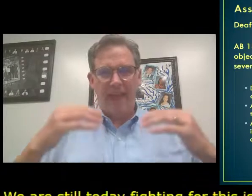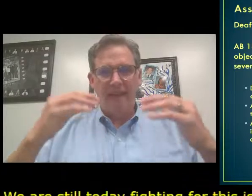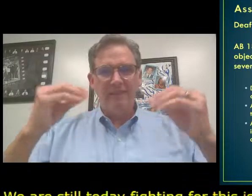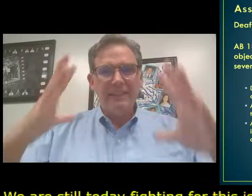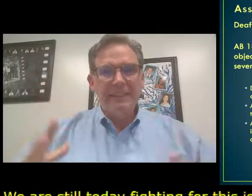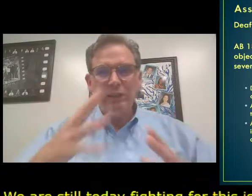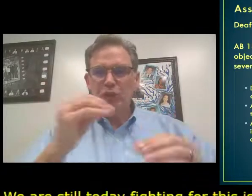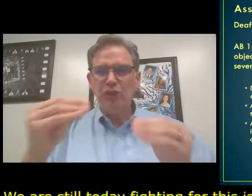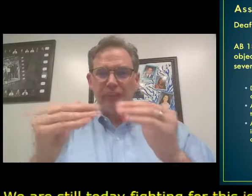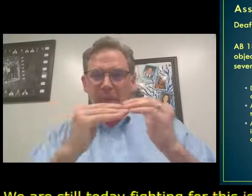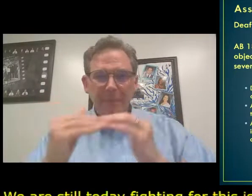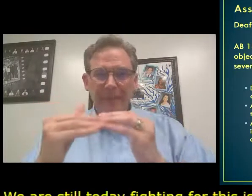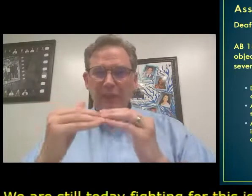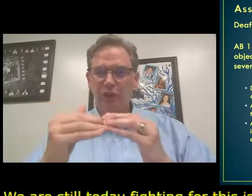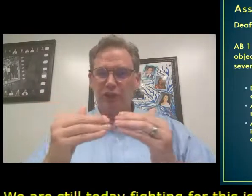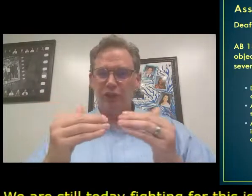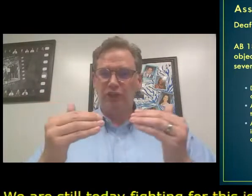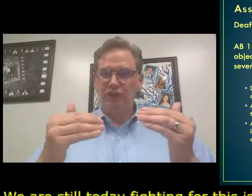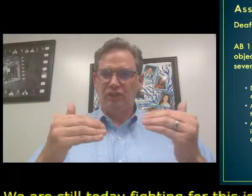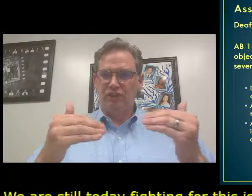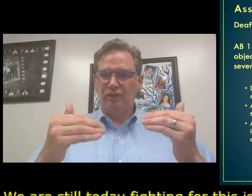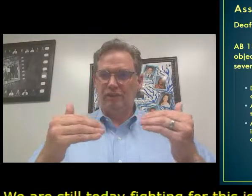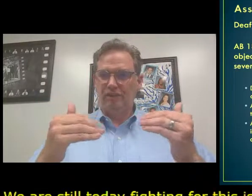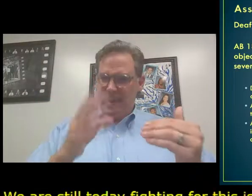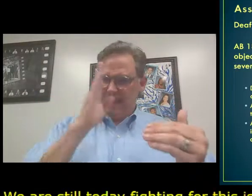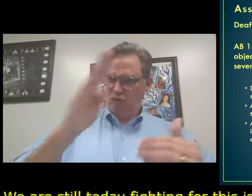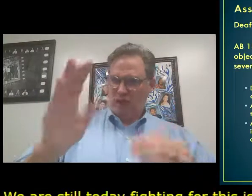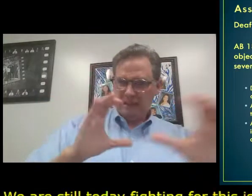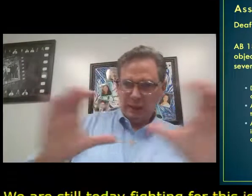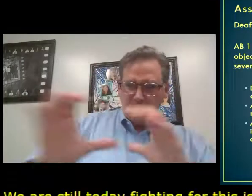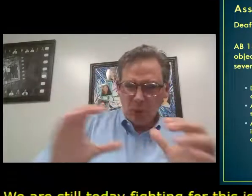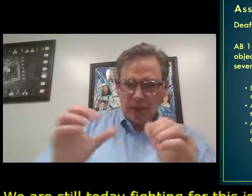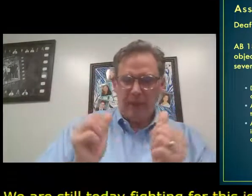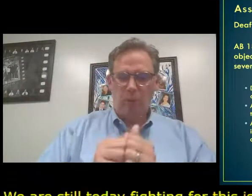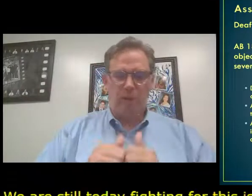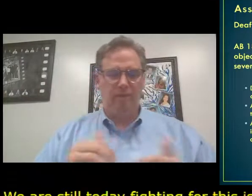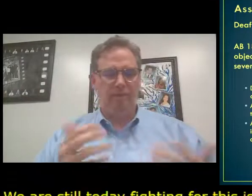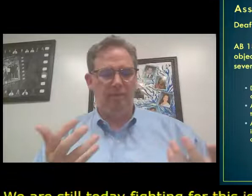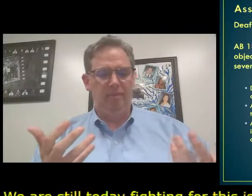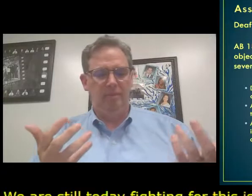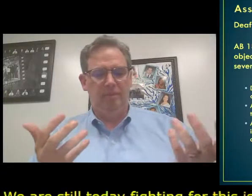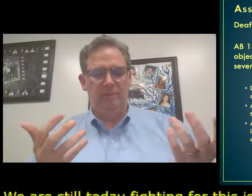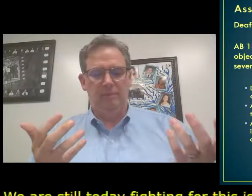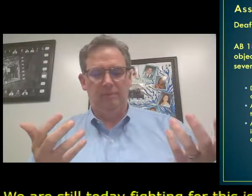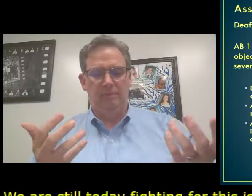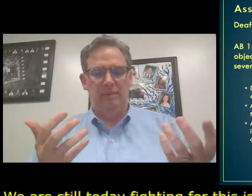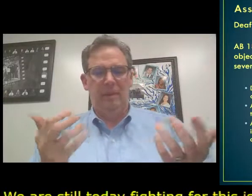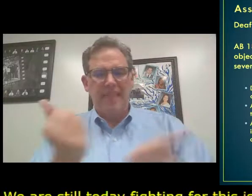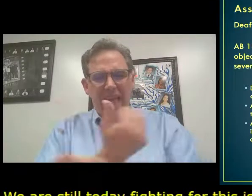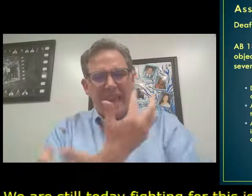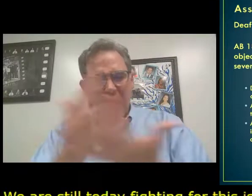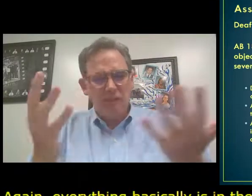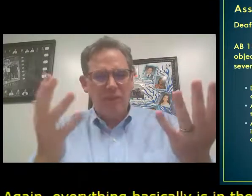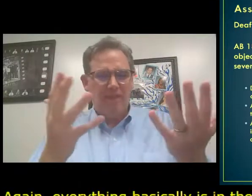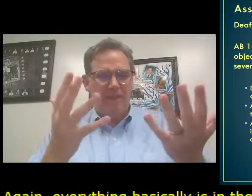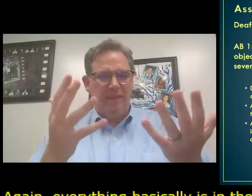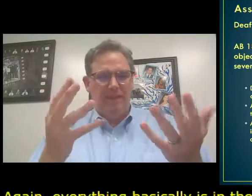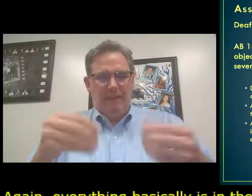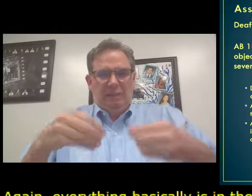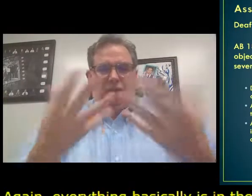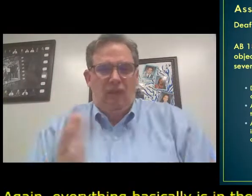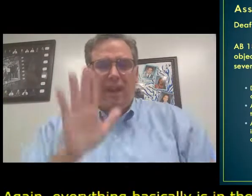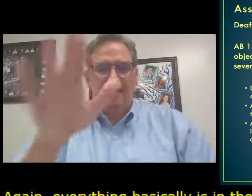Make sure the students have role models, have teachers and peers who they can communicate with